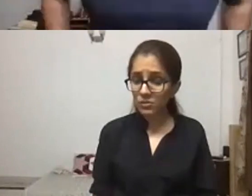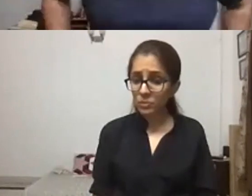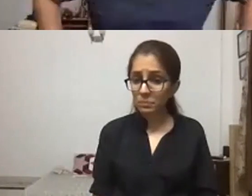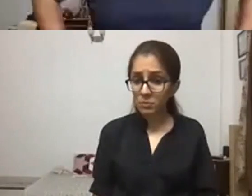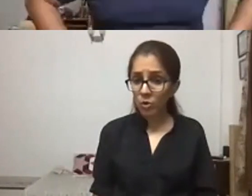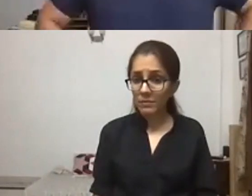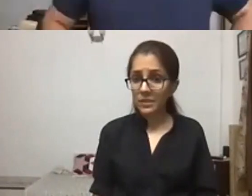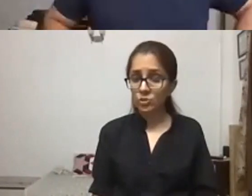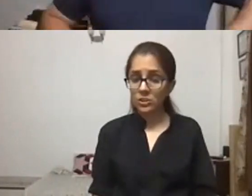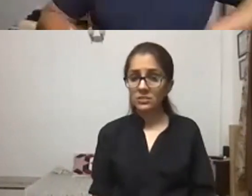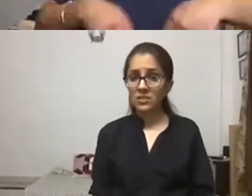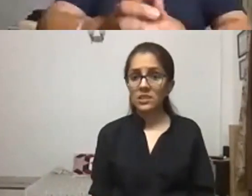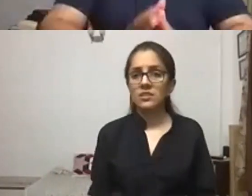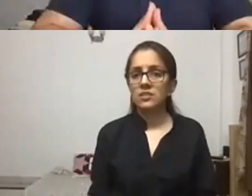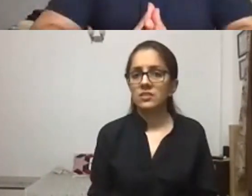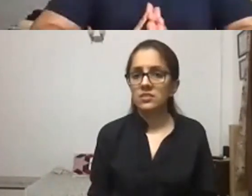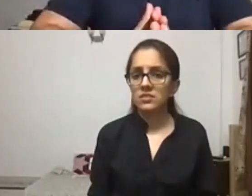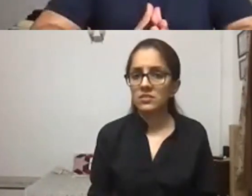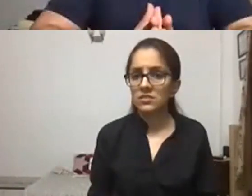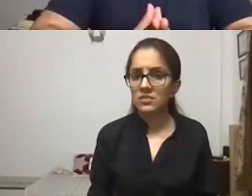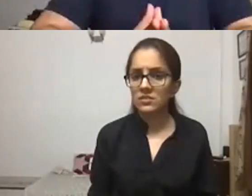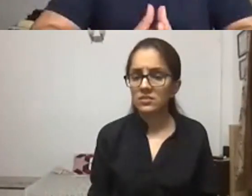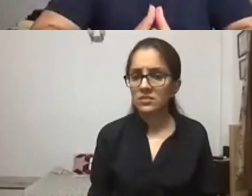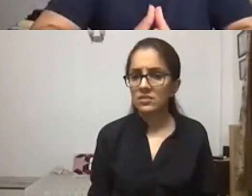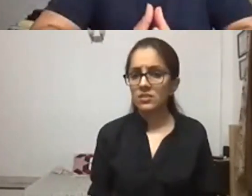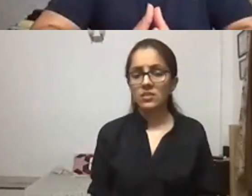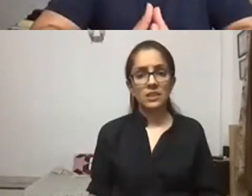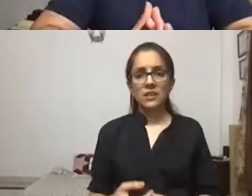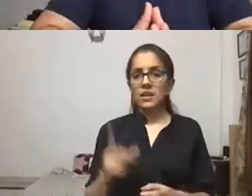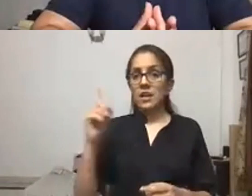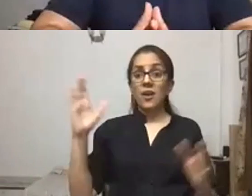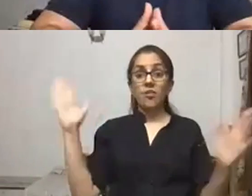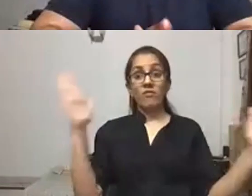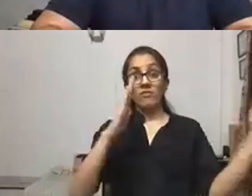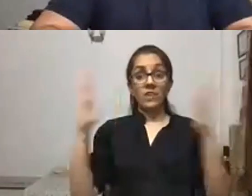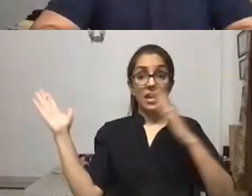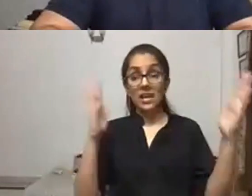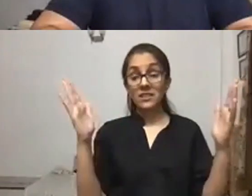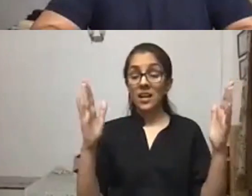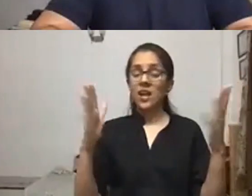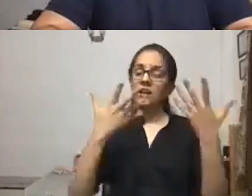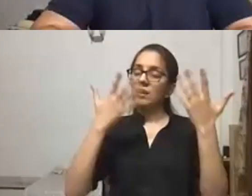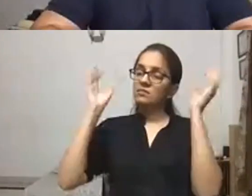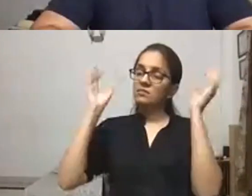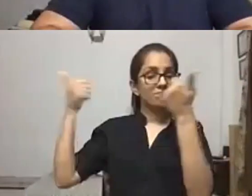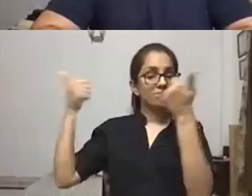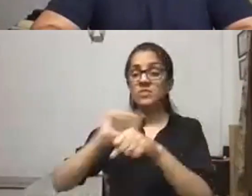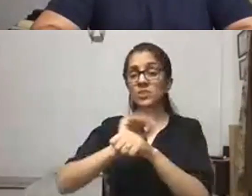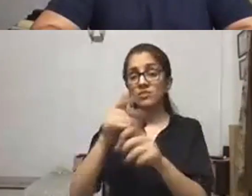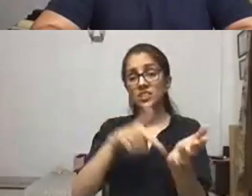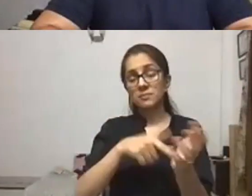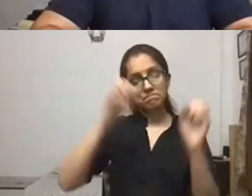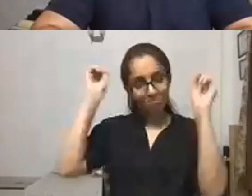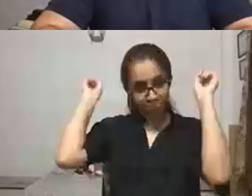because of the smoke and pollution. The only bad weather today is COVID weather. So if you are